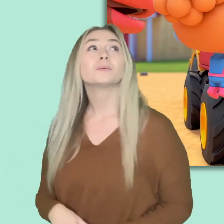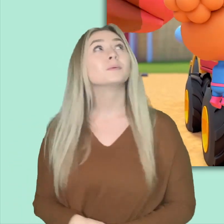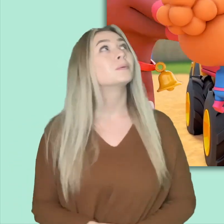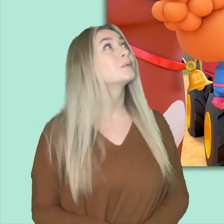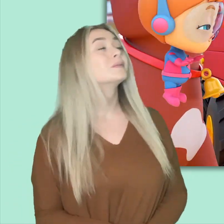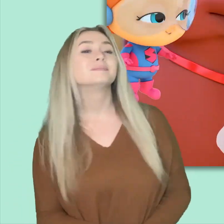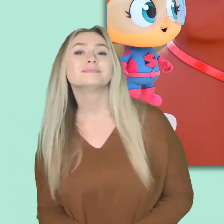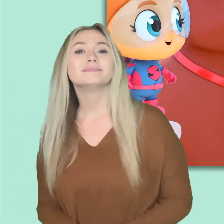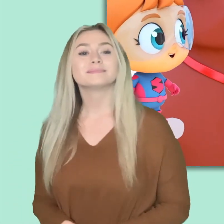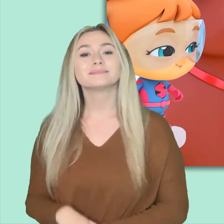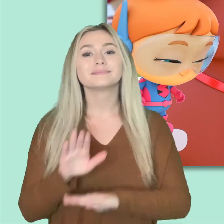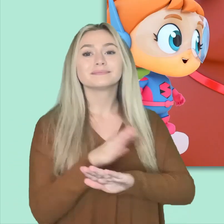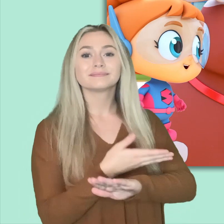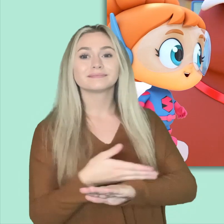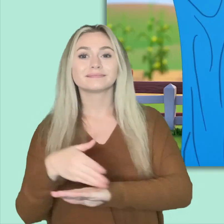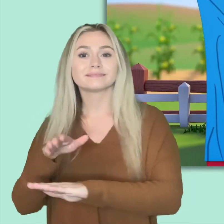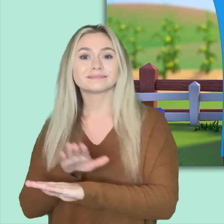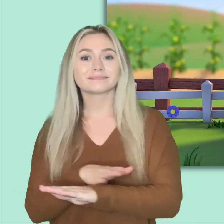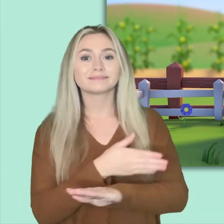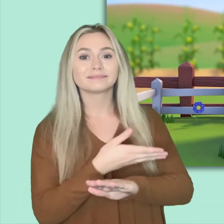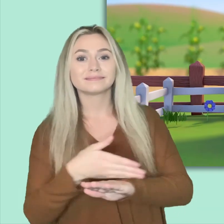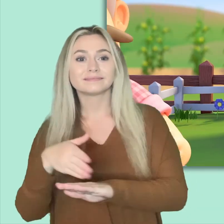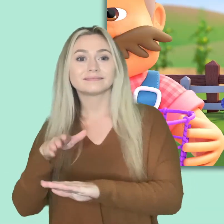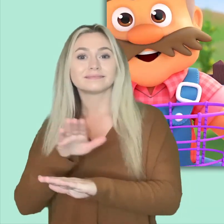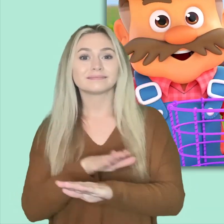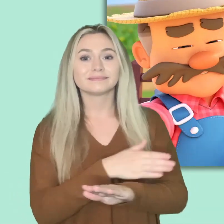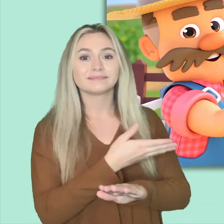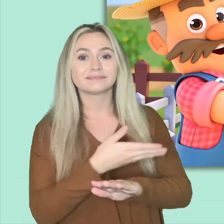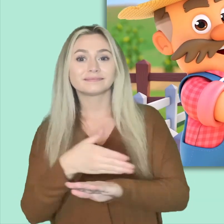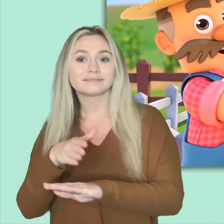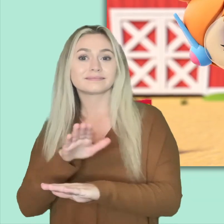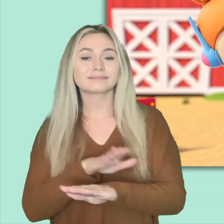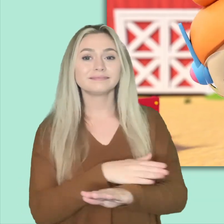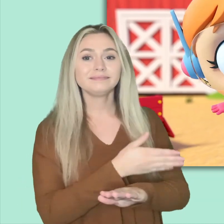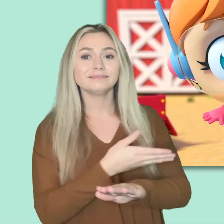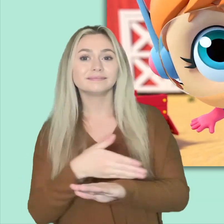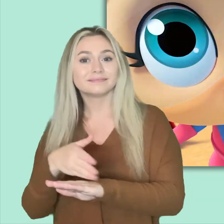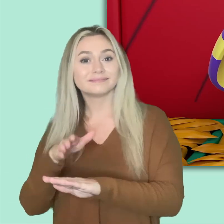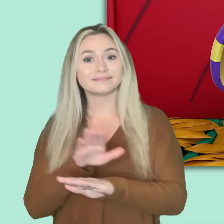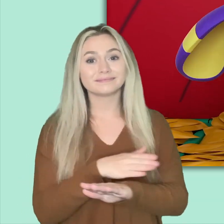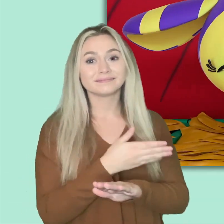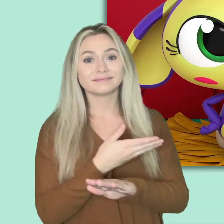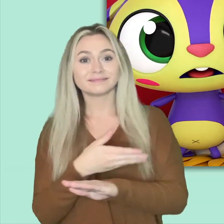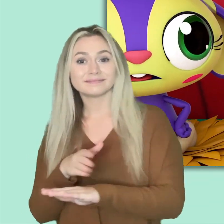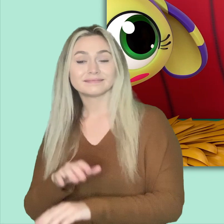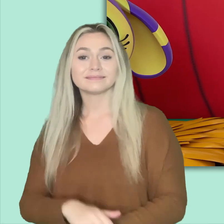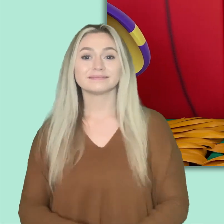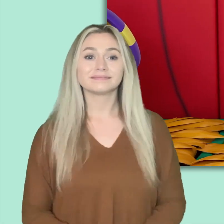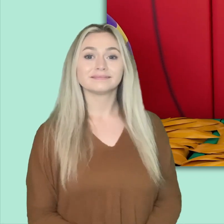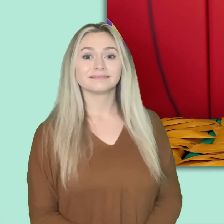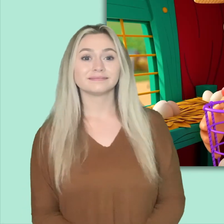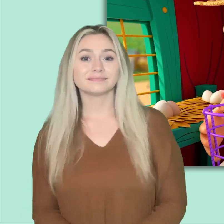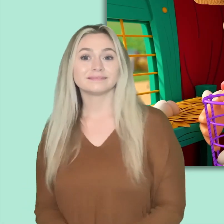Moo, moo, moo, moo, moo, moo, moo.